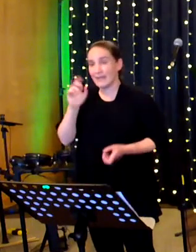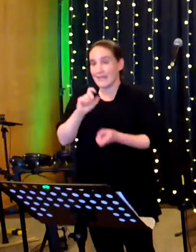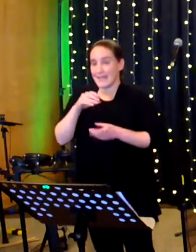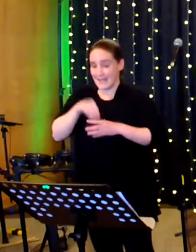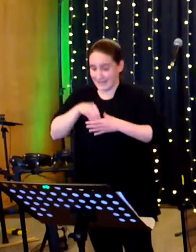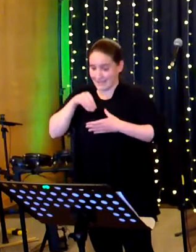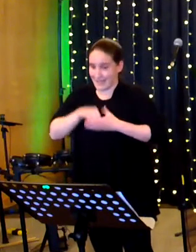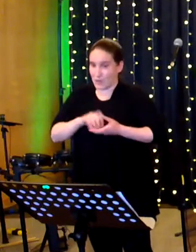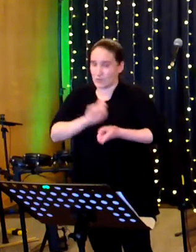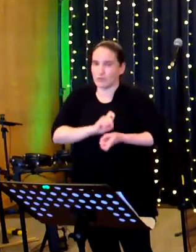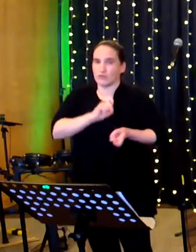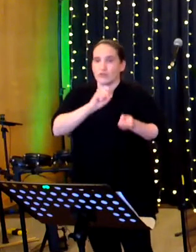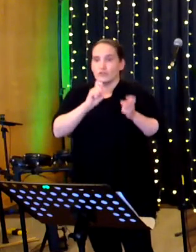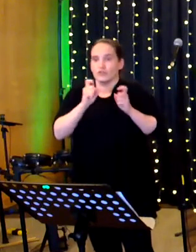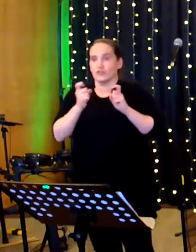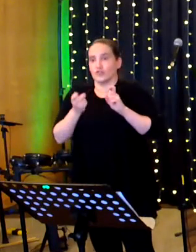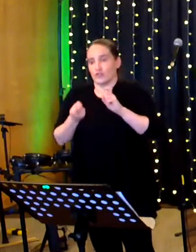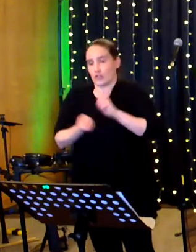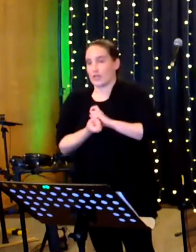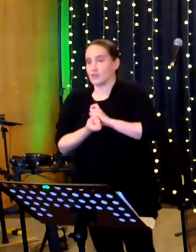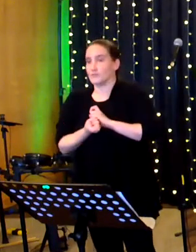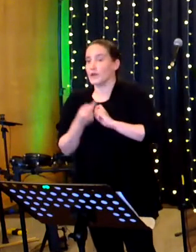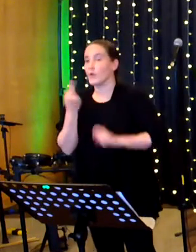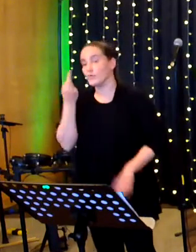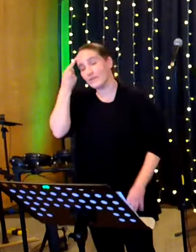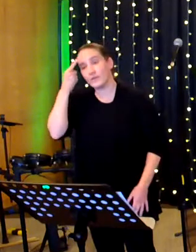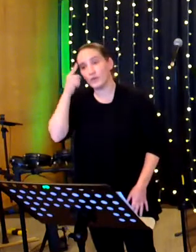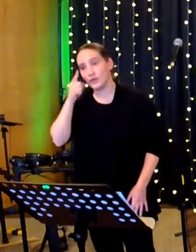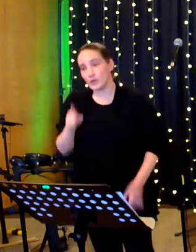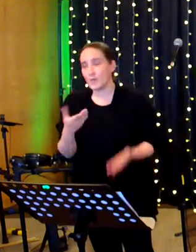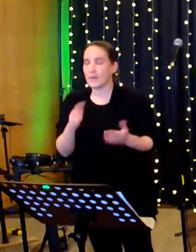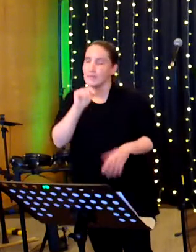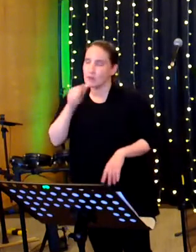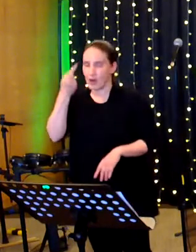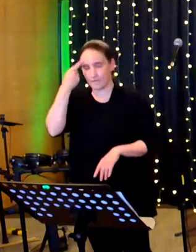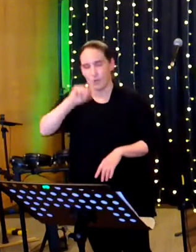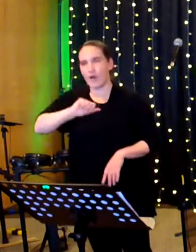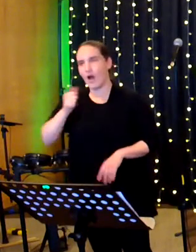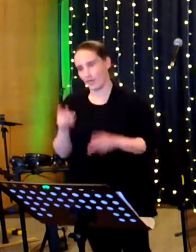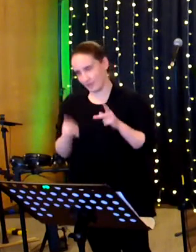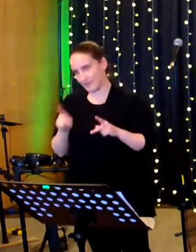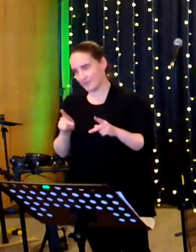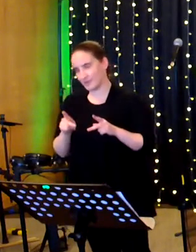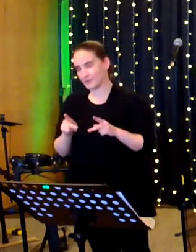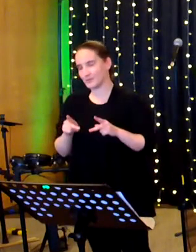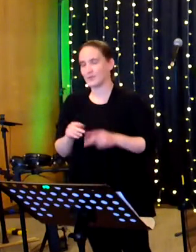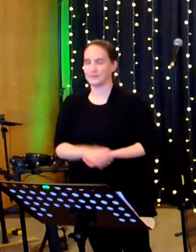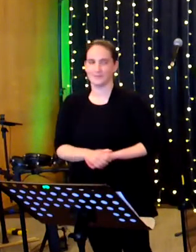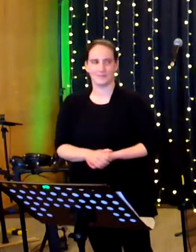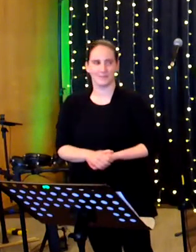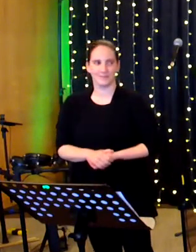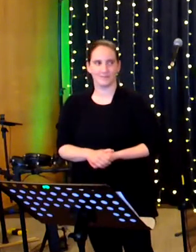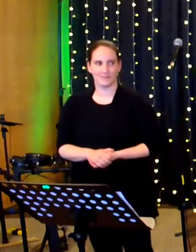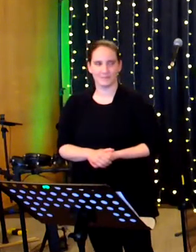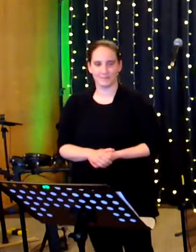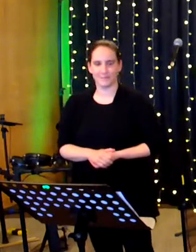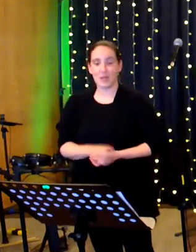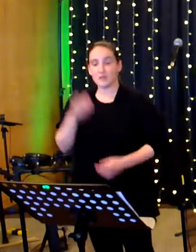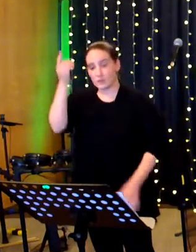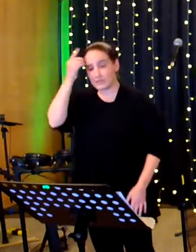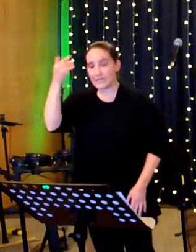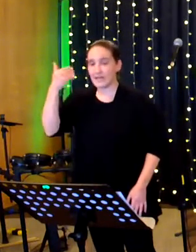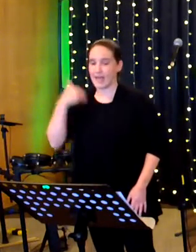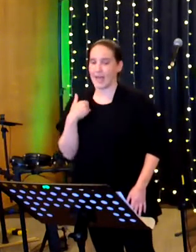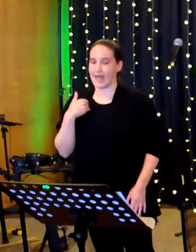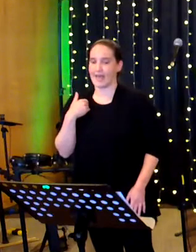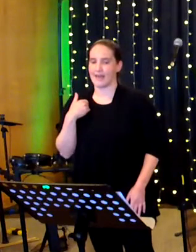any less real or any less powerful. So hold on to that. So Daniel has a moment just like that right here. And then we